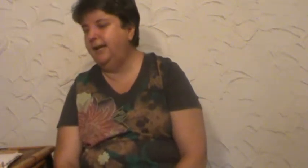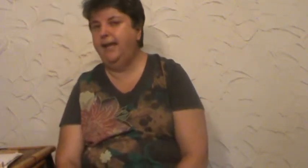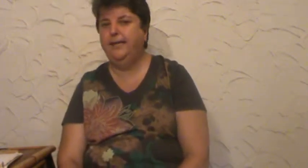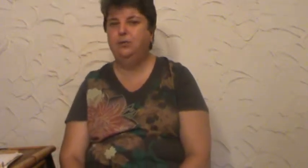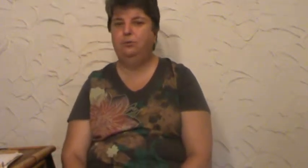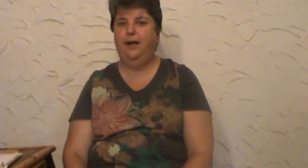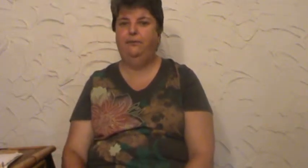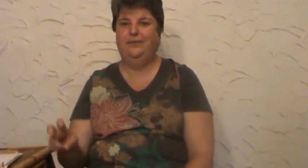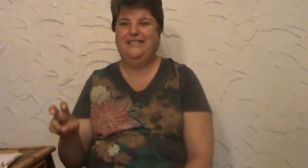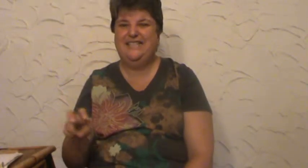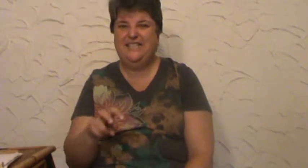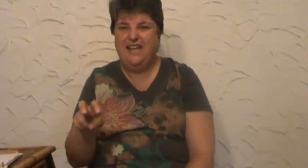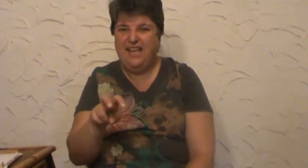Snake and travel. Snake